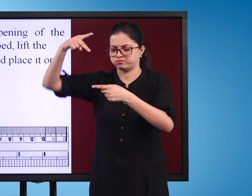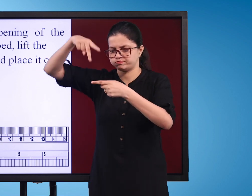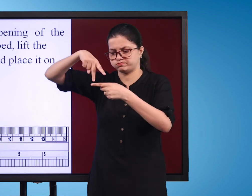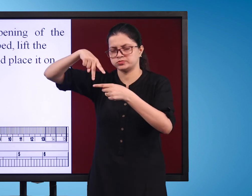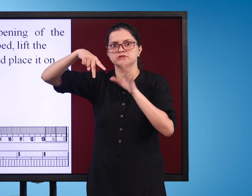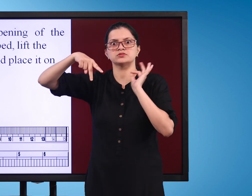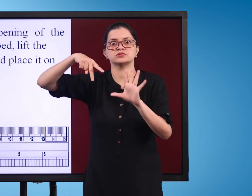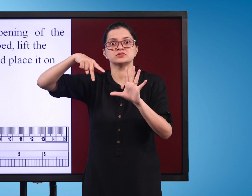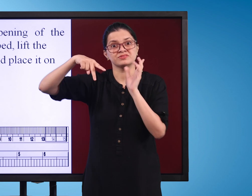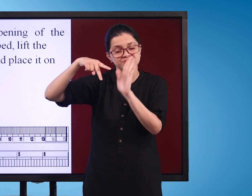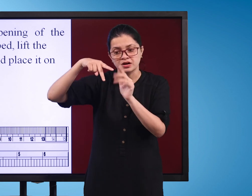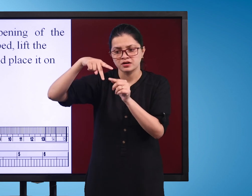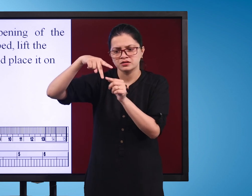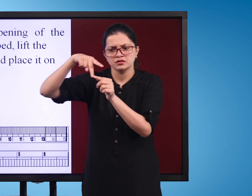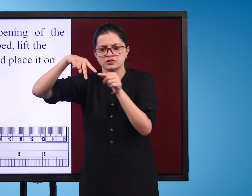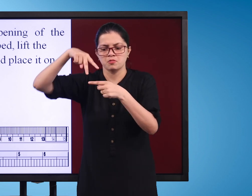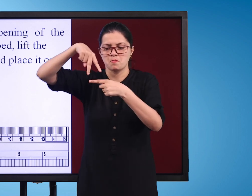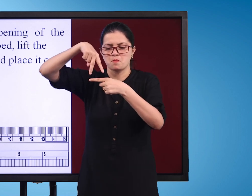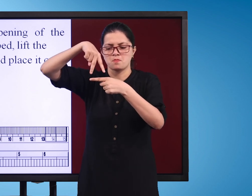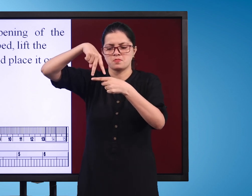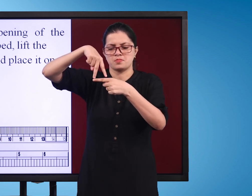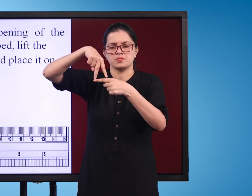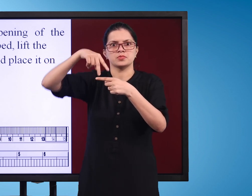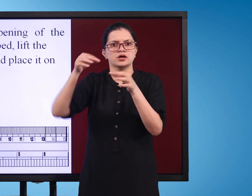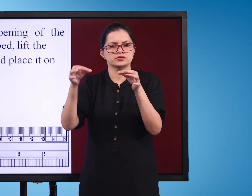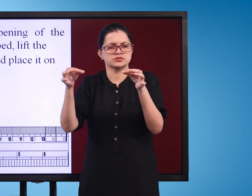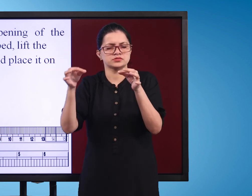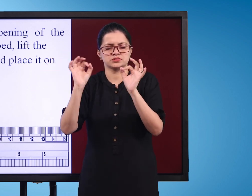Lift the divider and place it on the ruler.